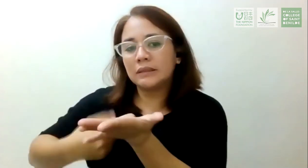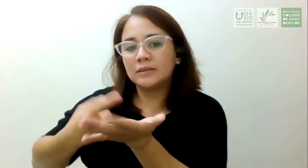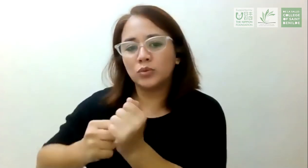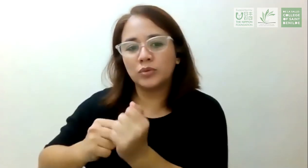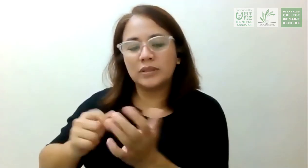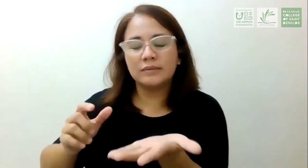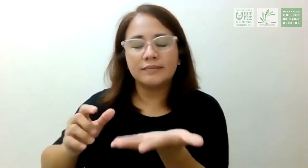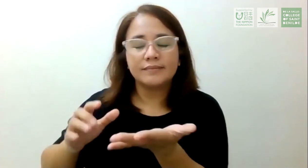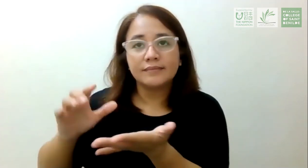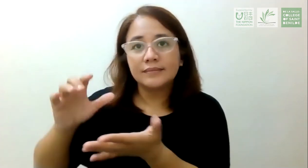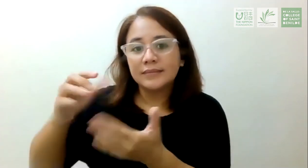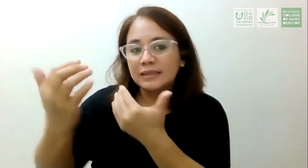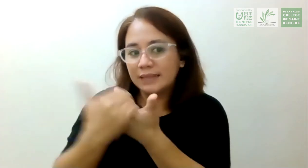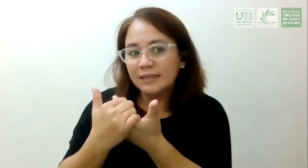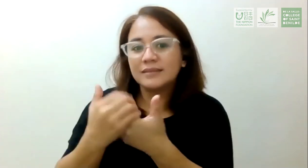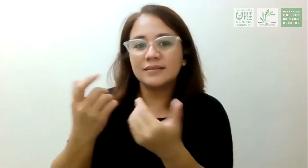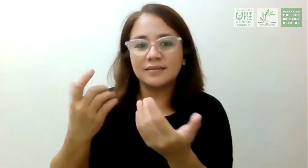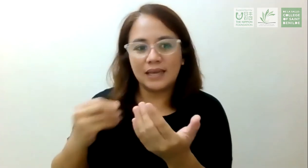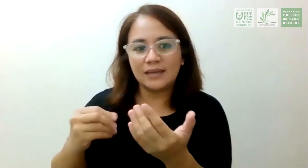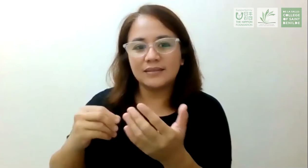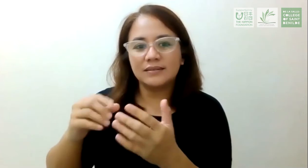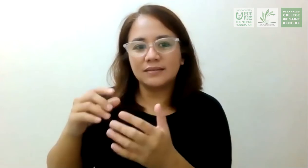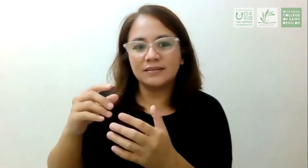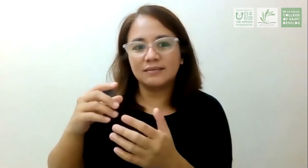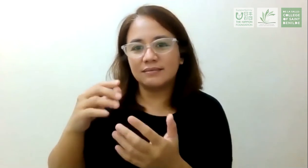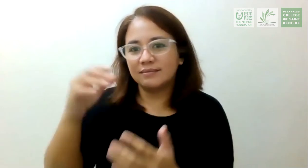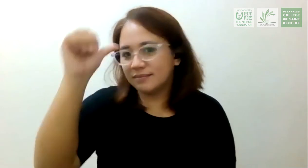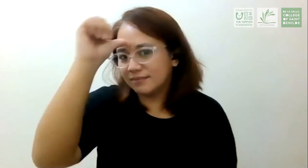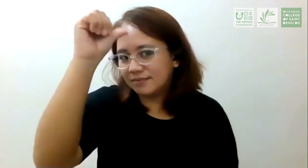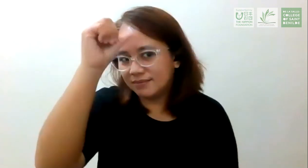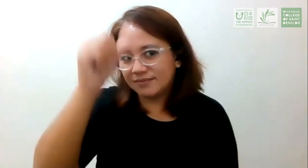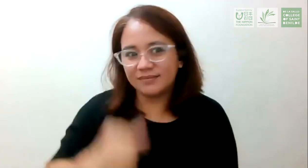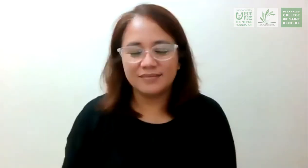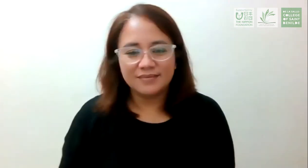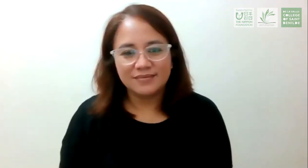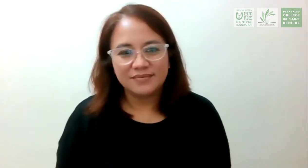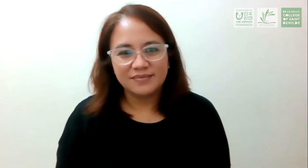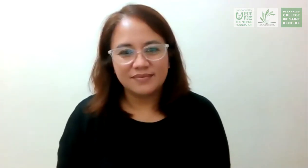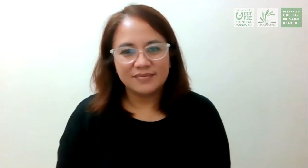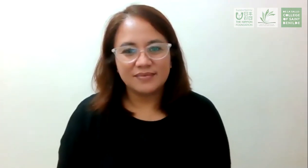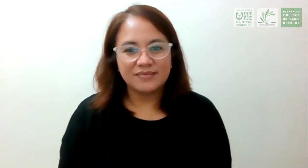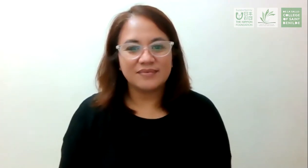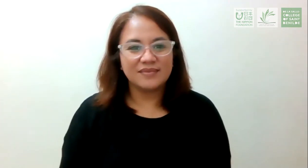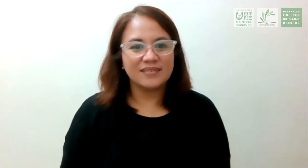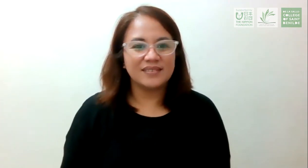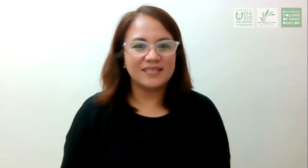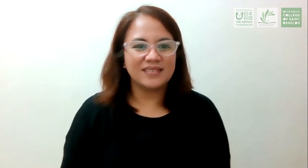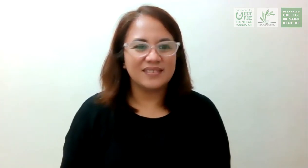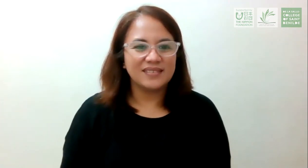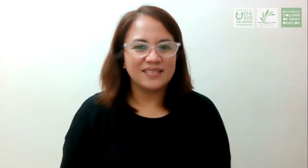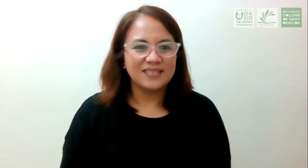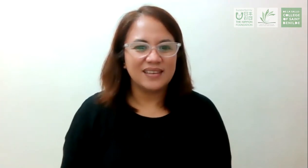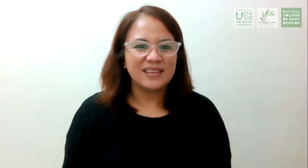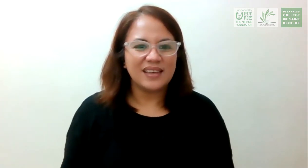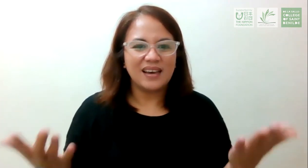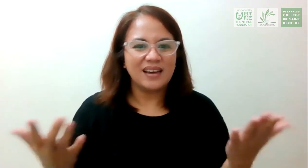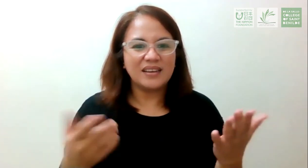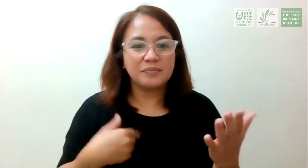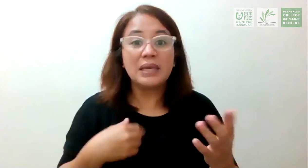Yes. You know, I'm just basically trying to do the test online and trying